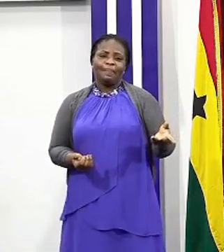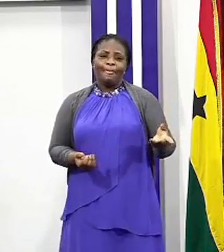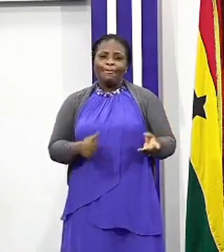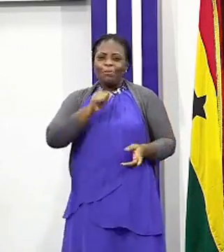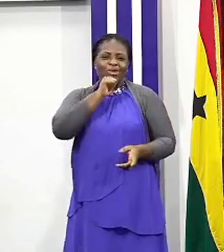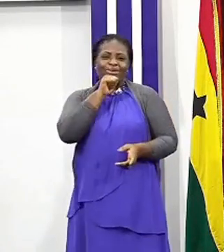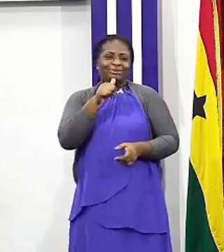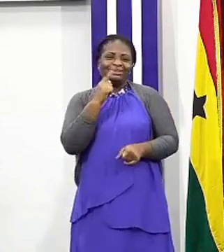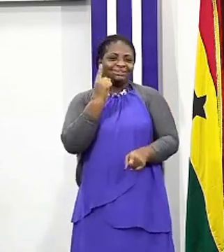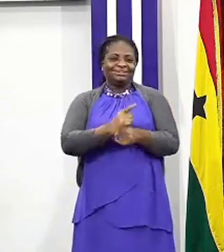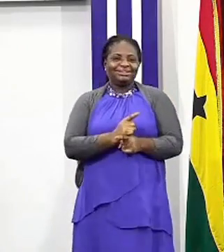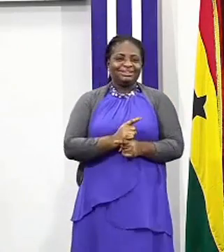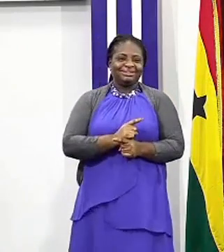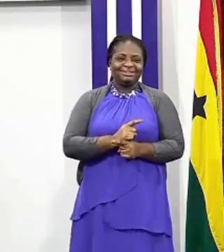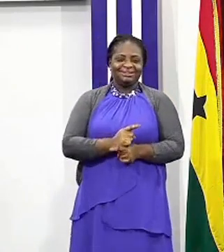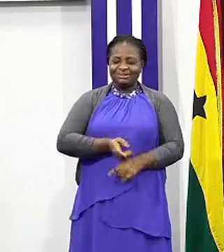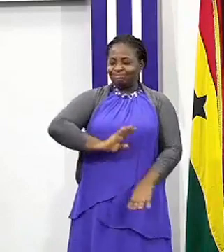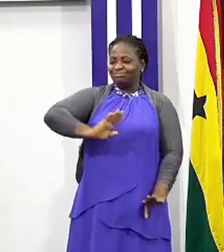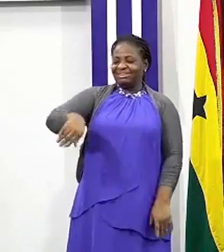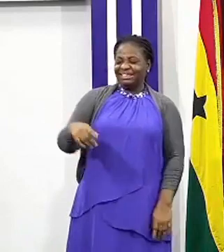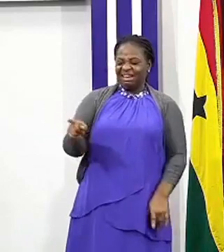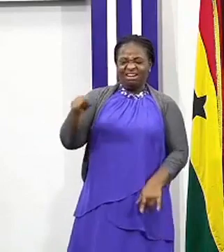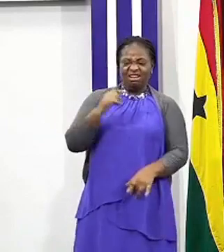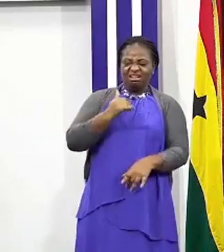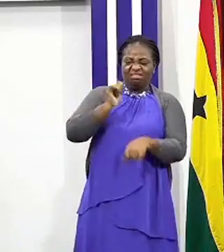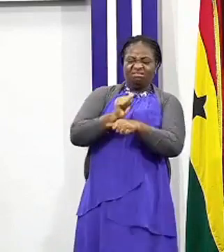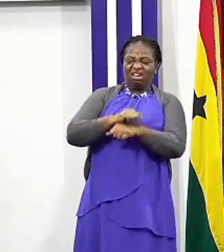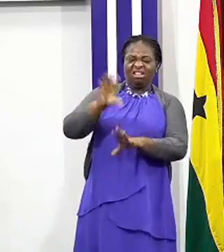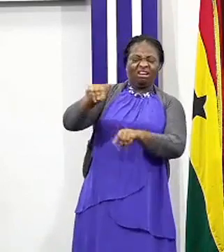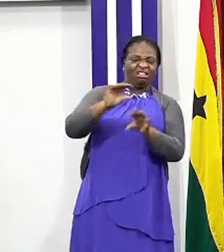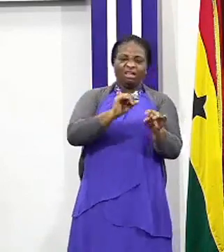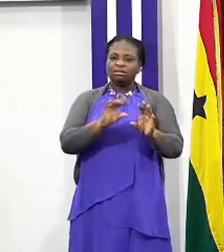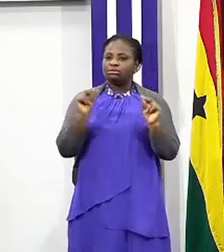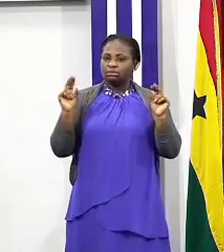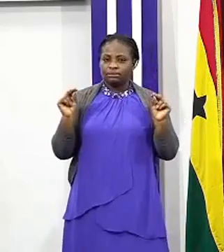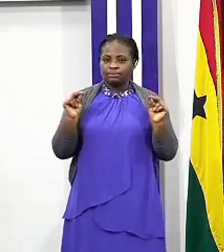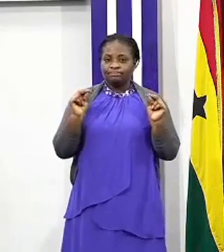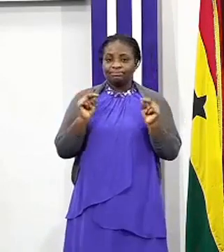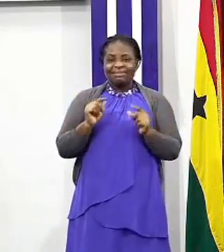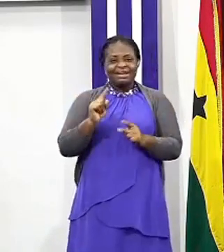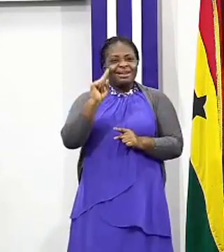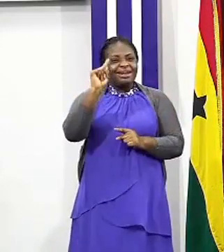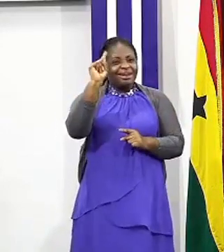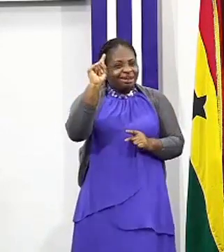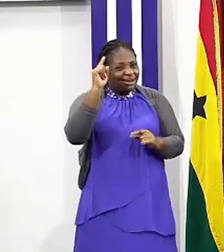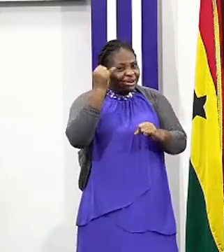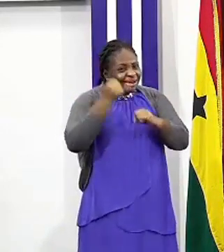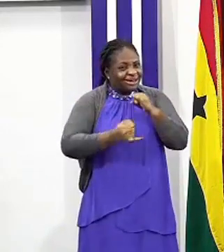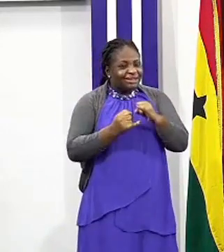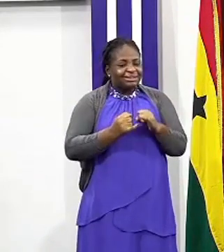not to be throwing their work out of the window. A last comment on opinions.